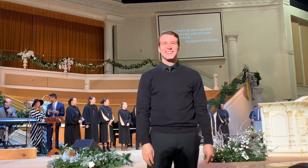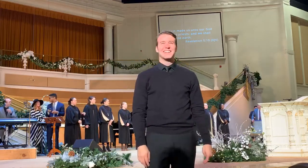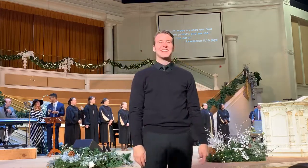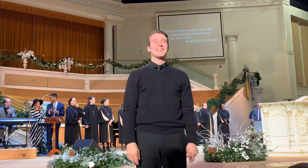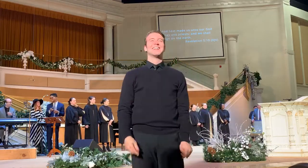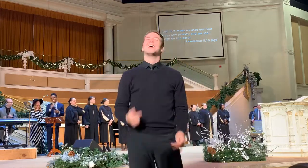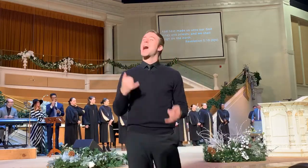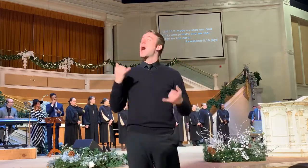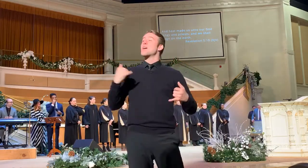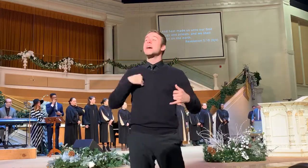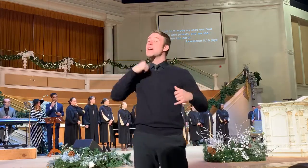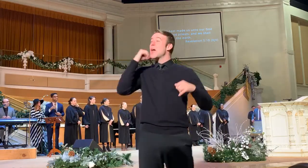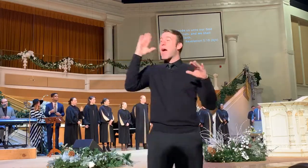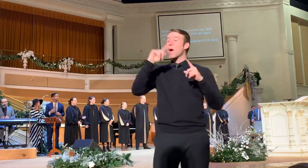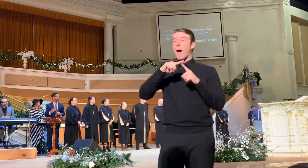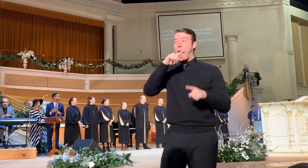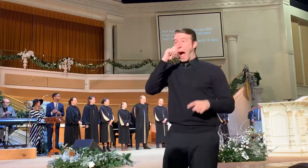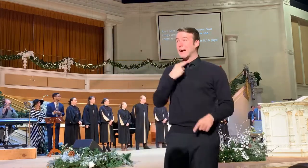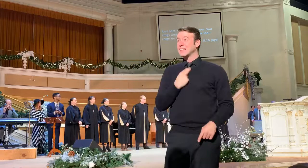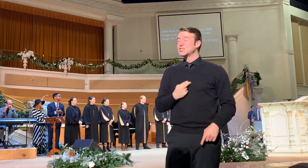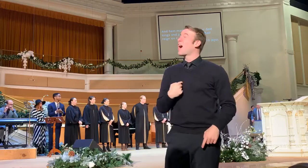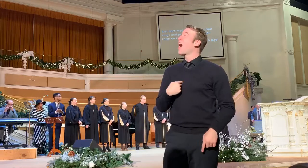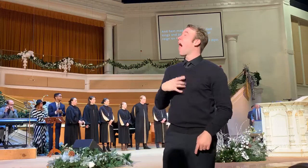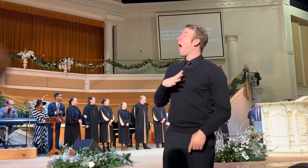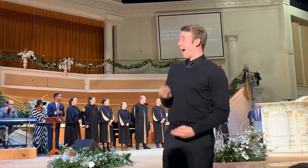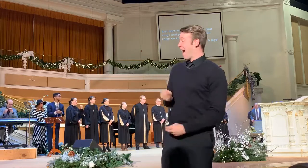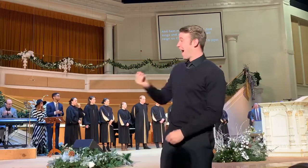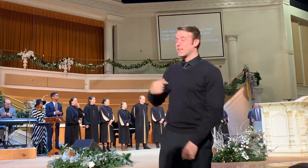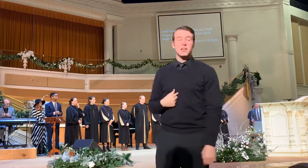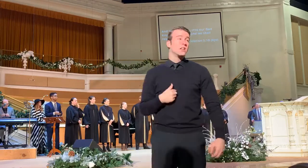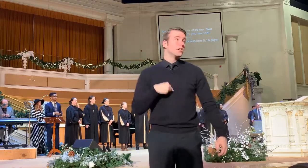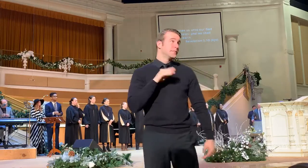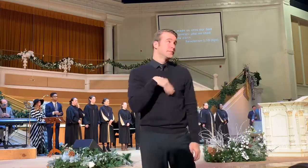Right now, I'm not worried about an ugly tie that you thought I'd look good in.